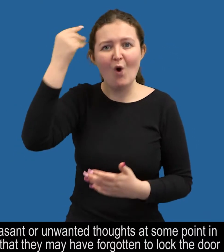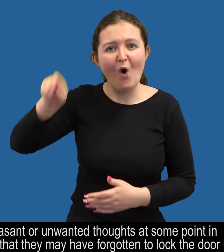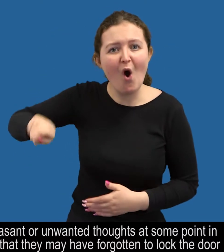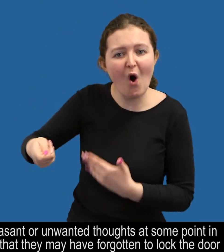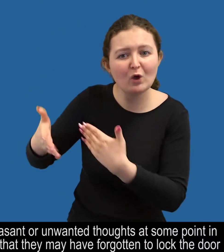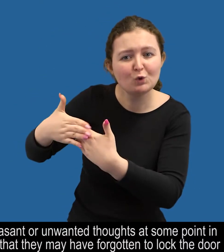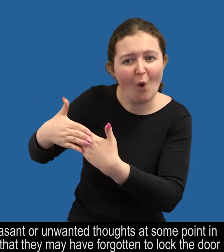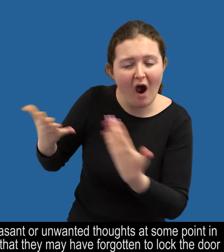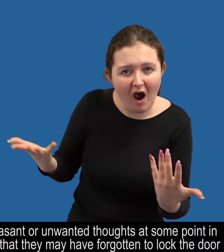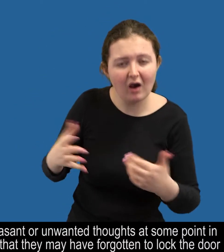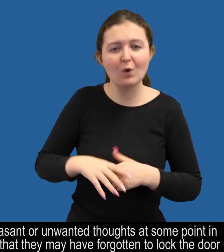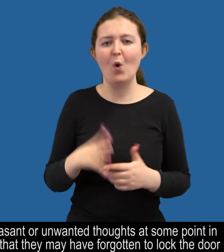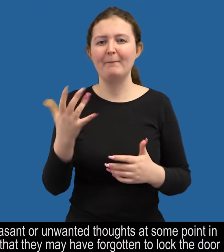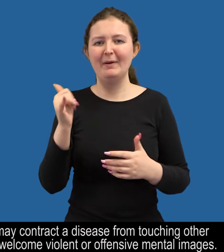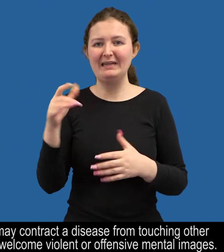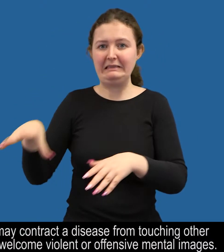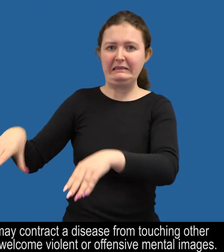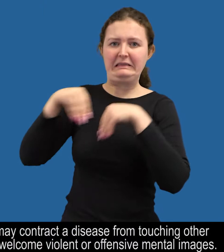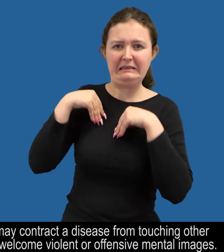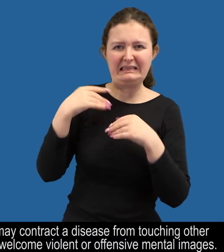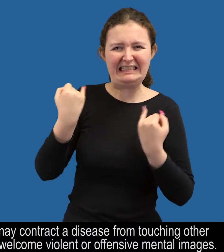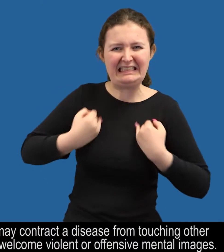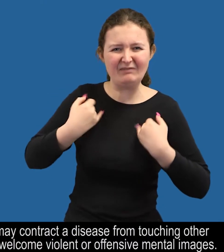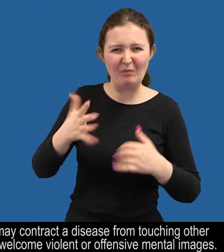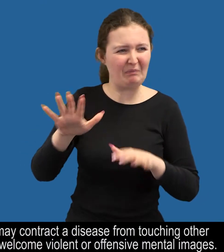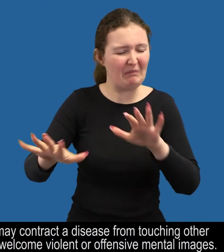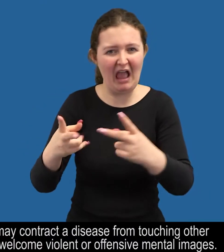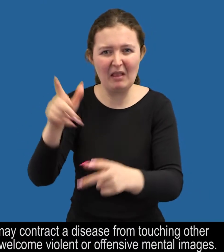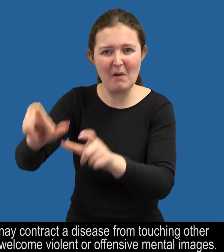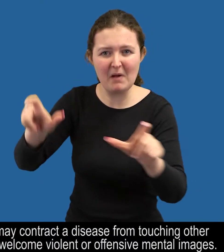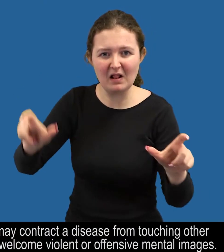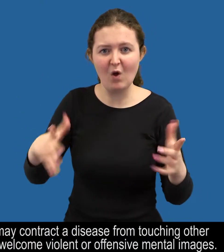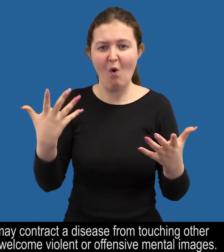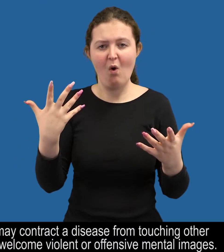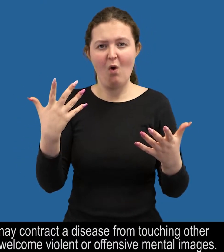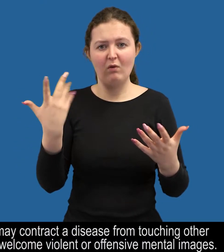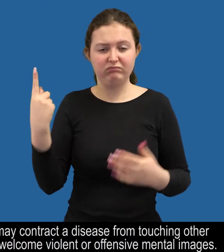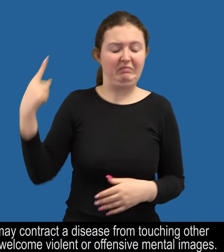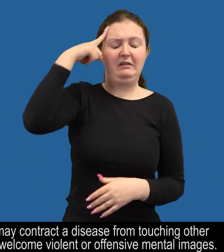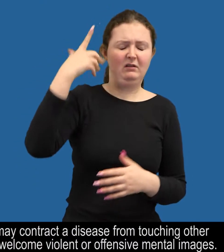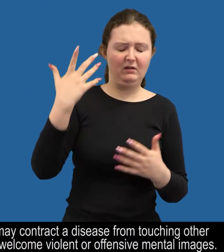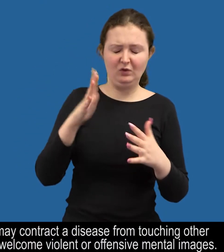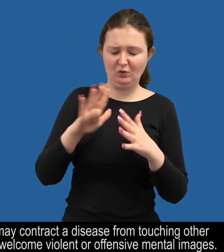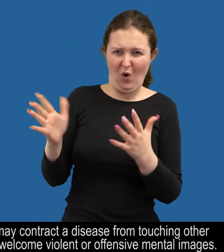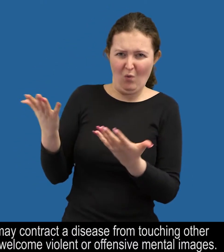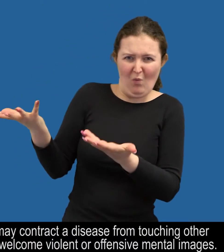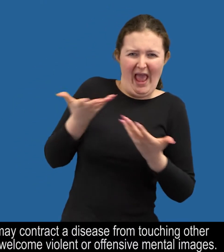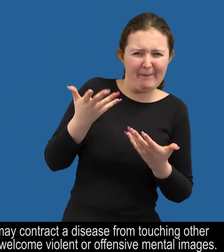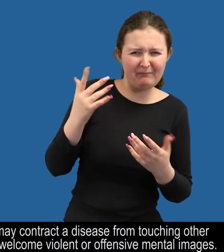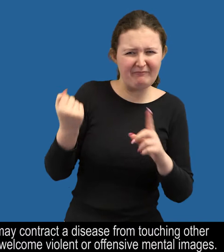to lock the door of the house, or that they may contract a disease from touching other people, or even sudden, unwelcome, violent, or offensive